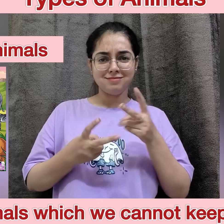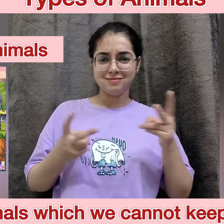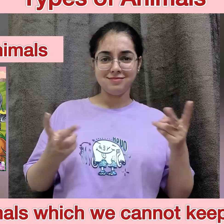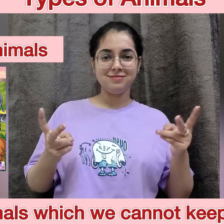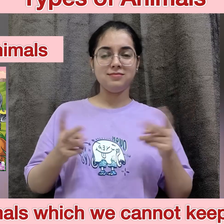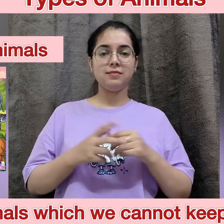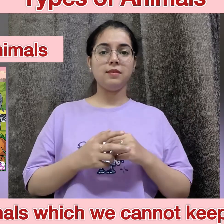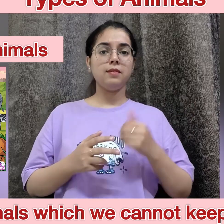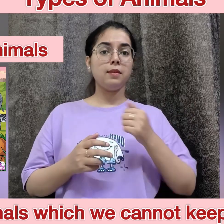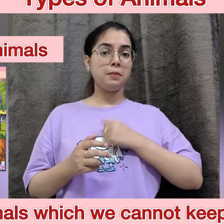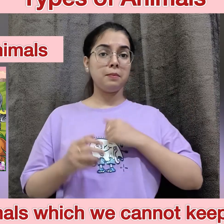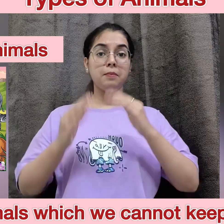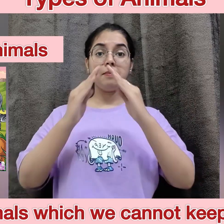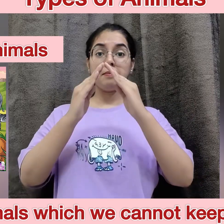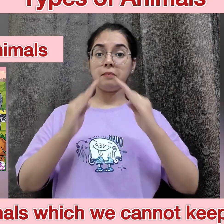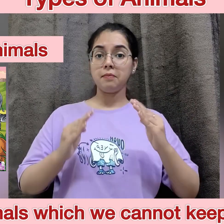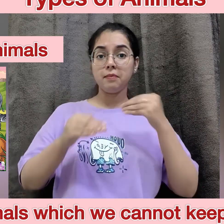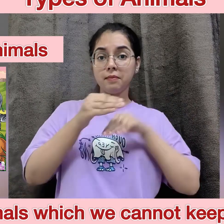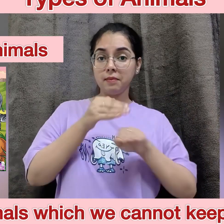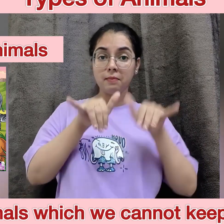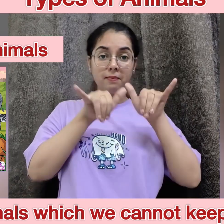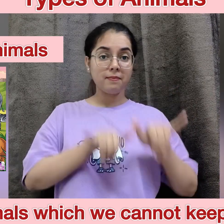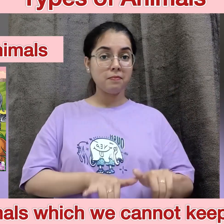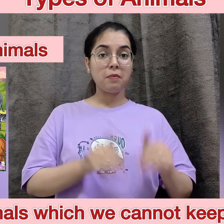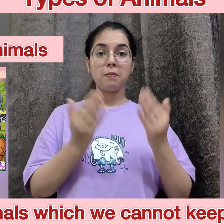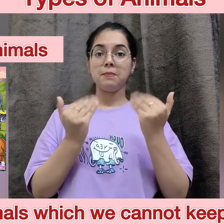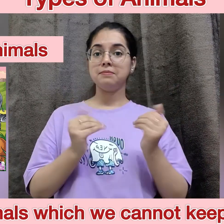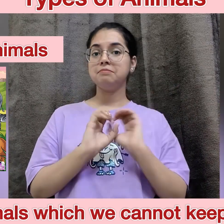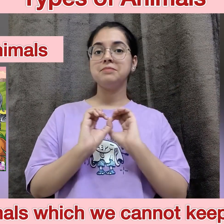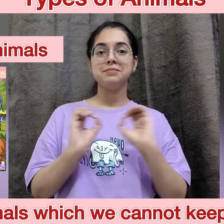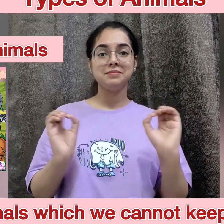The animals which we cannot keep at home